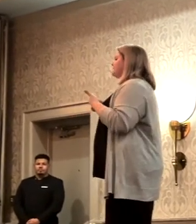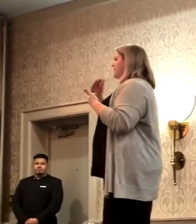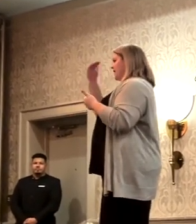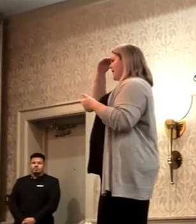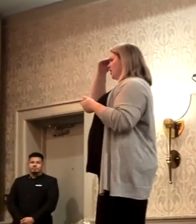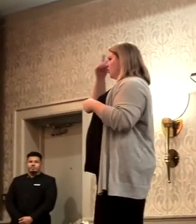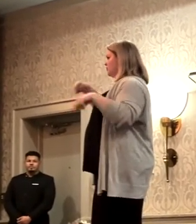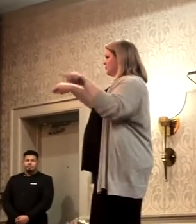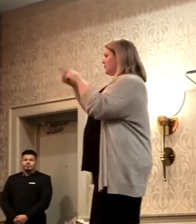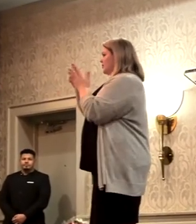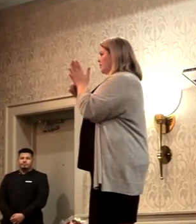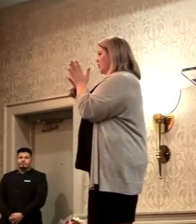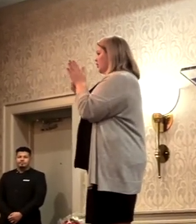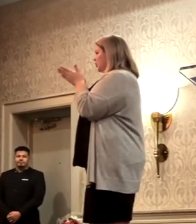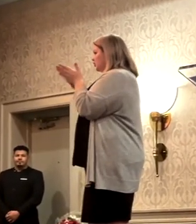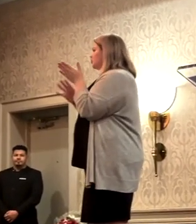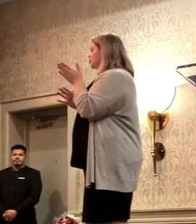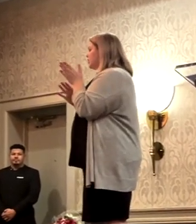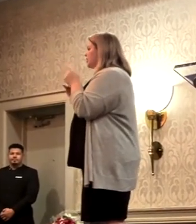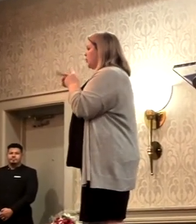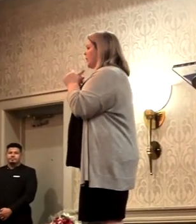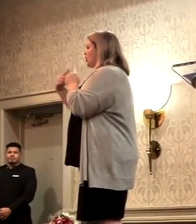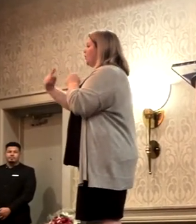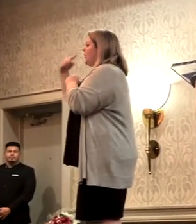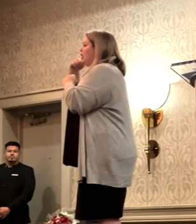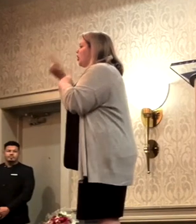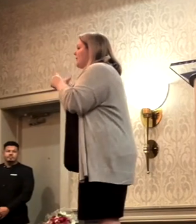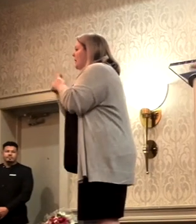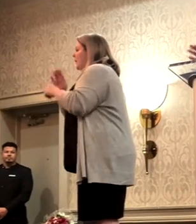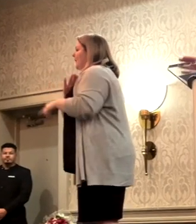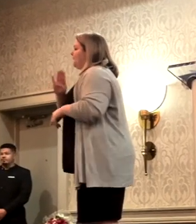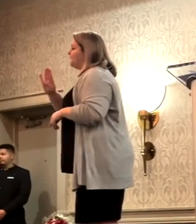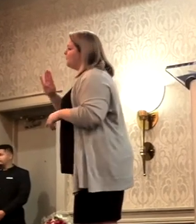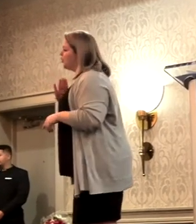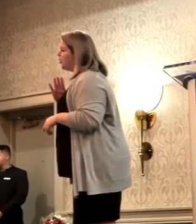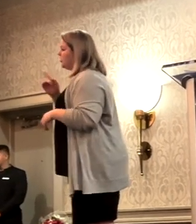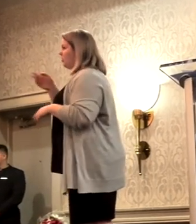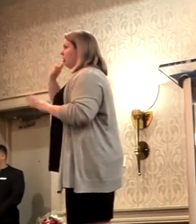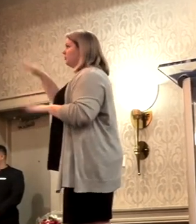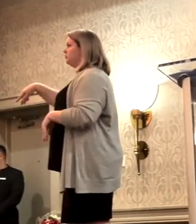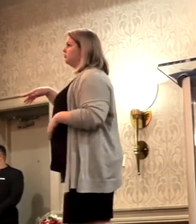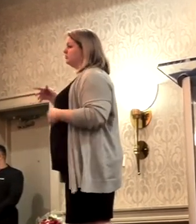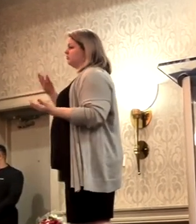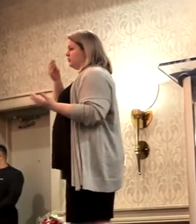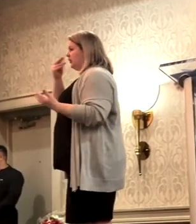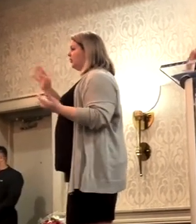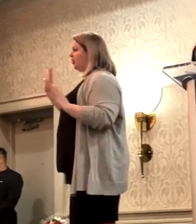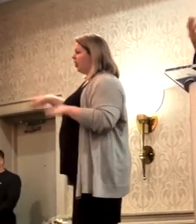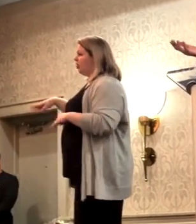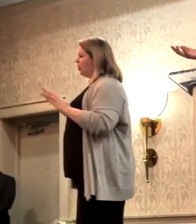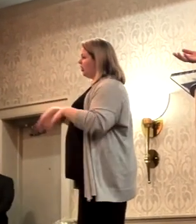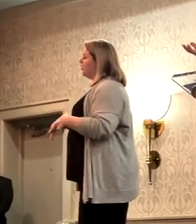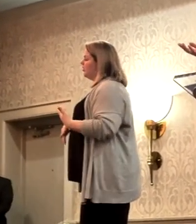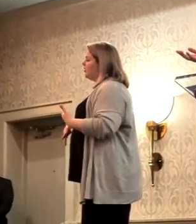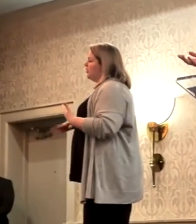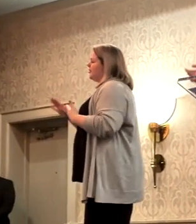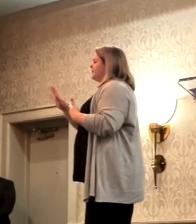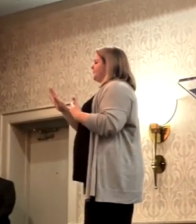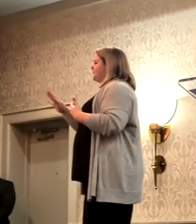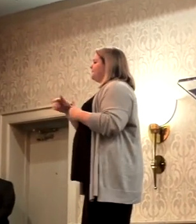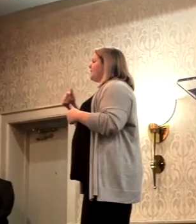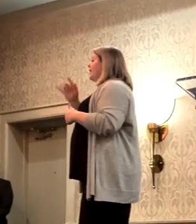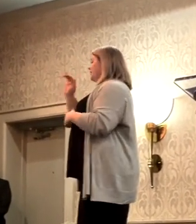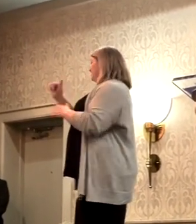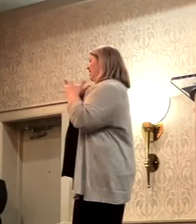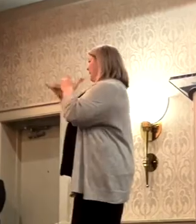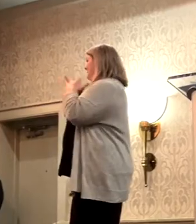law students, when you hear about board service, you like check out. And that's what I always